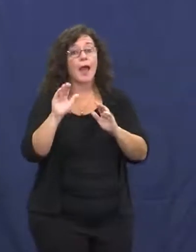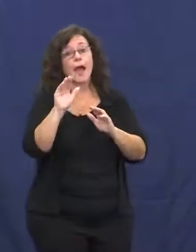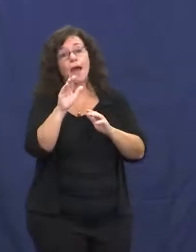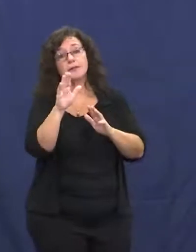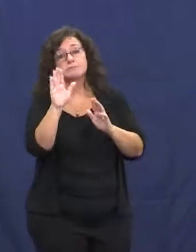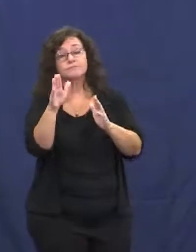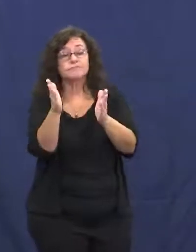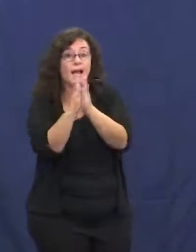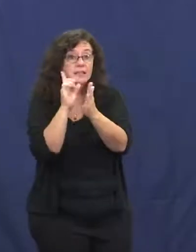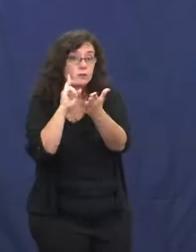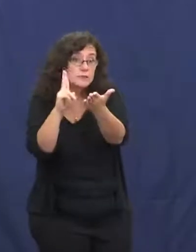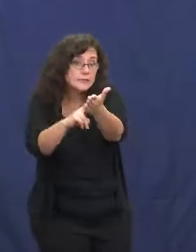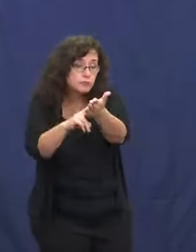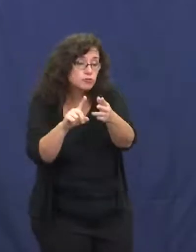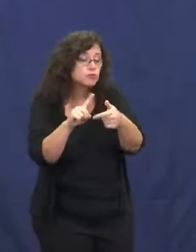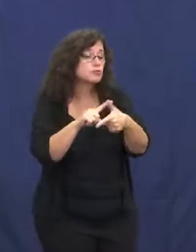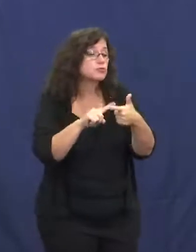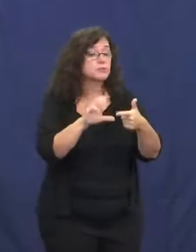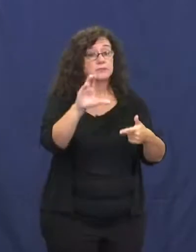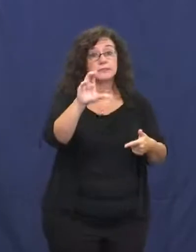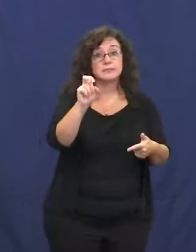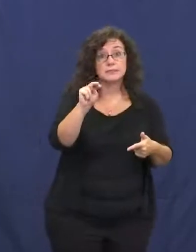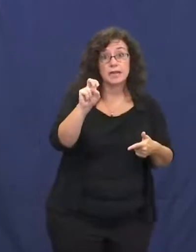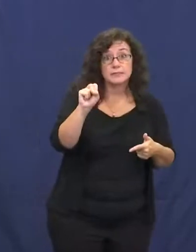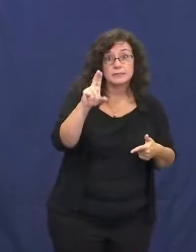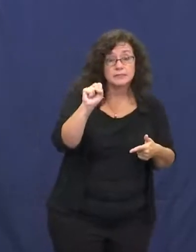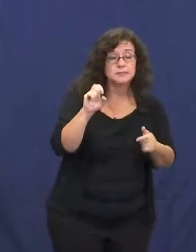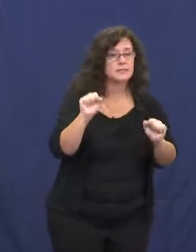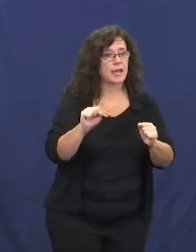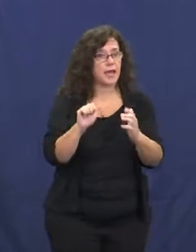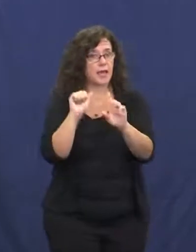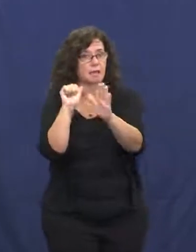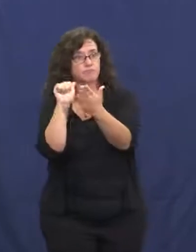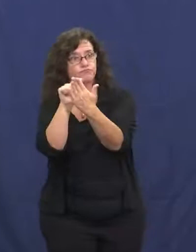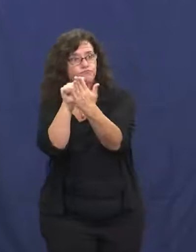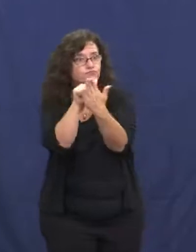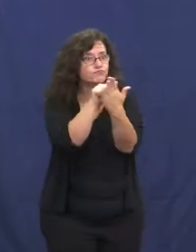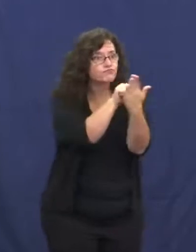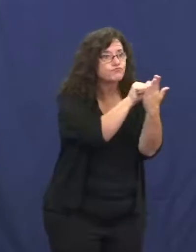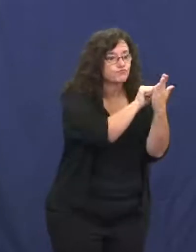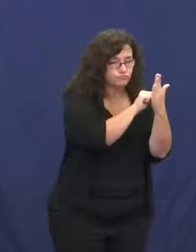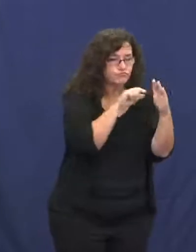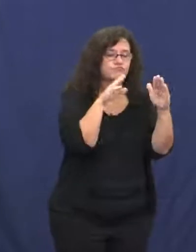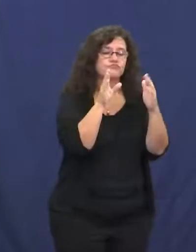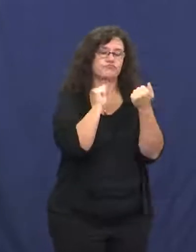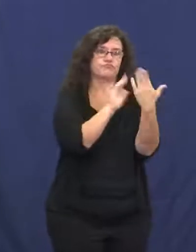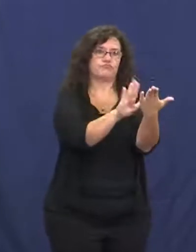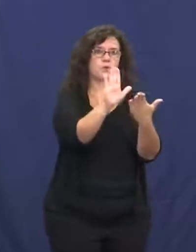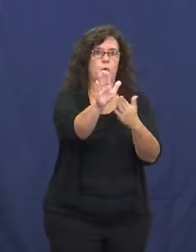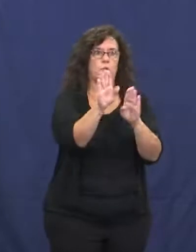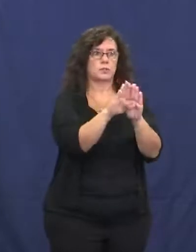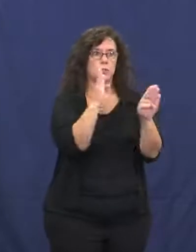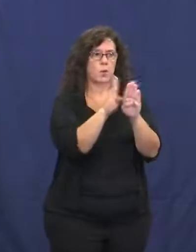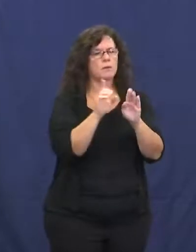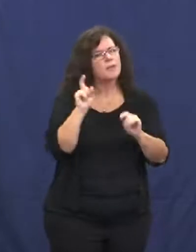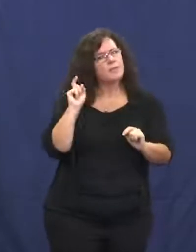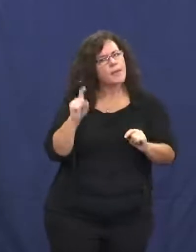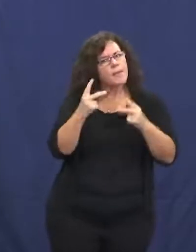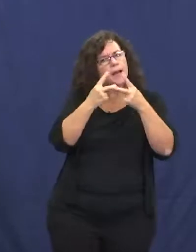can also go door-to-door. Now, all of these groups will need to wear masks and follow the distancing guidelines that are